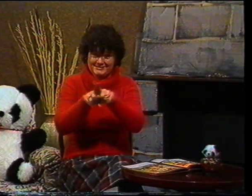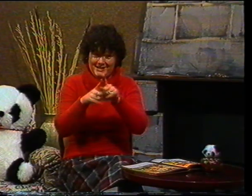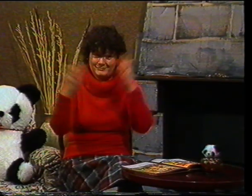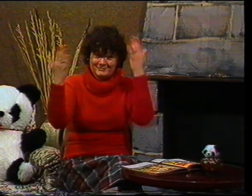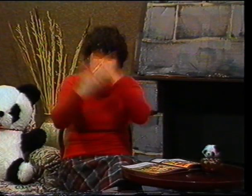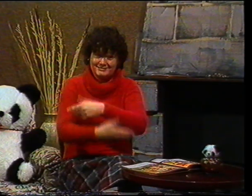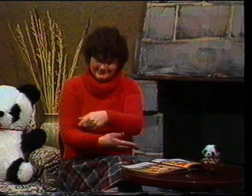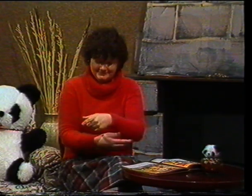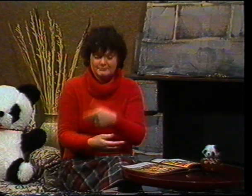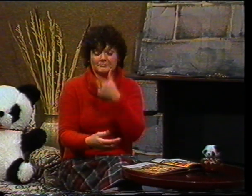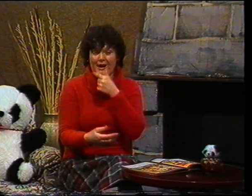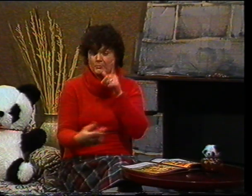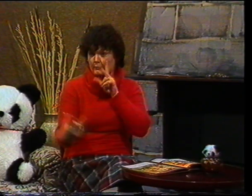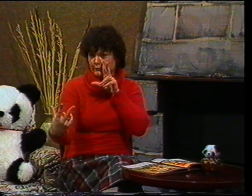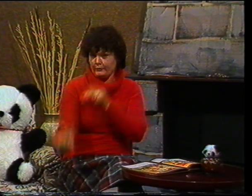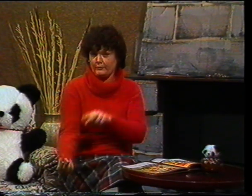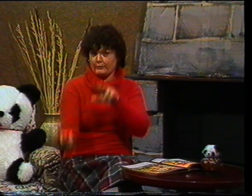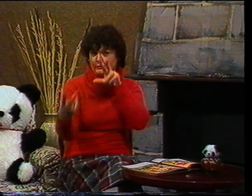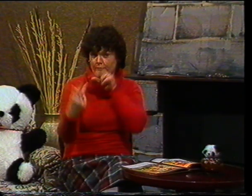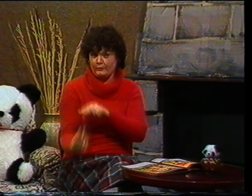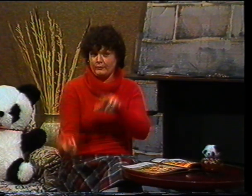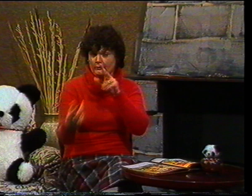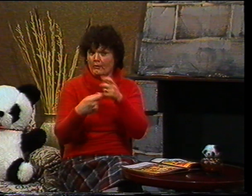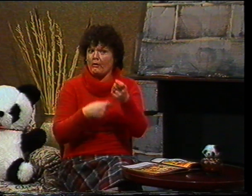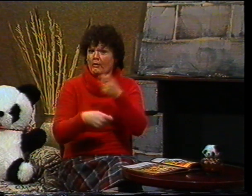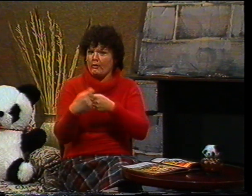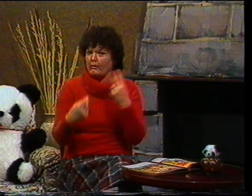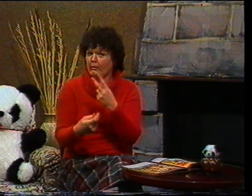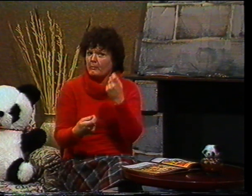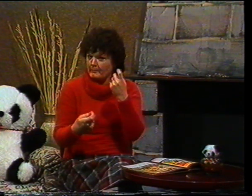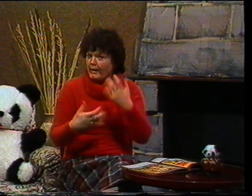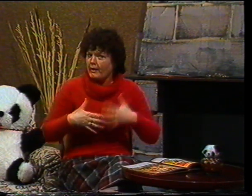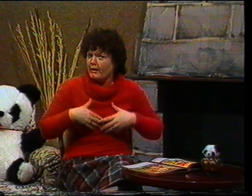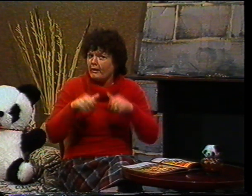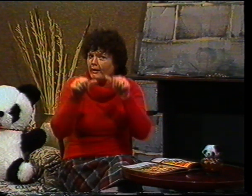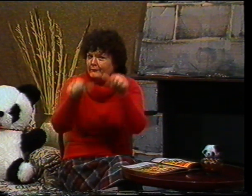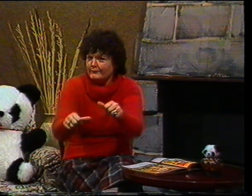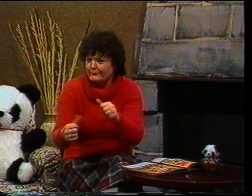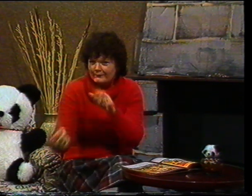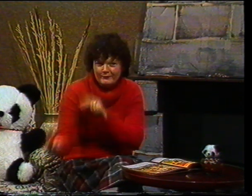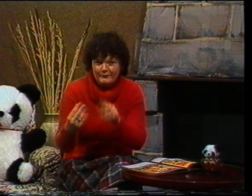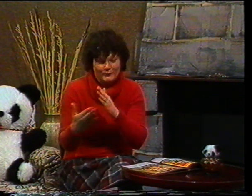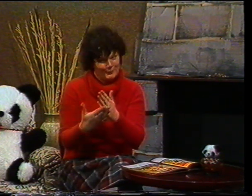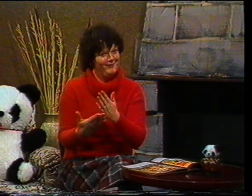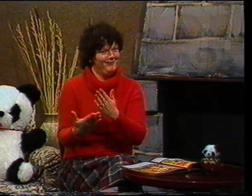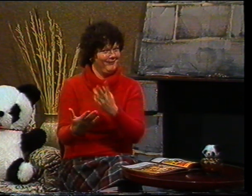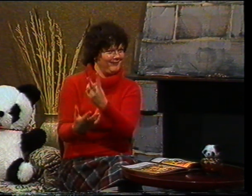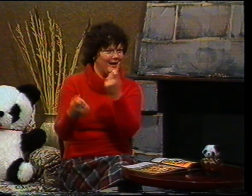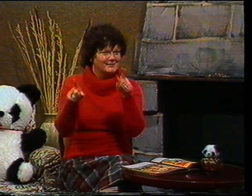So, that same night, the man and woman sat and chatted, and they became rather fond of each other.